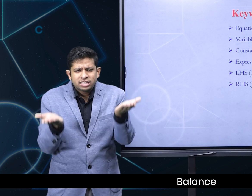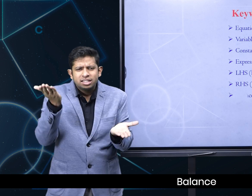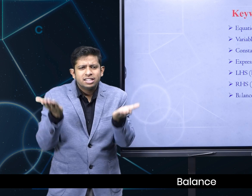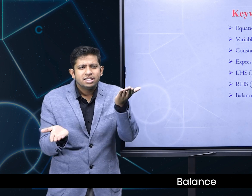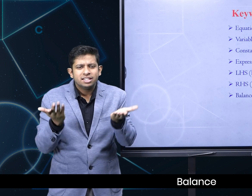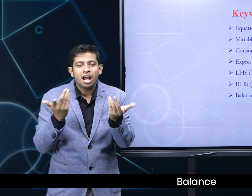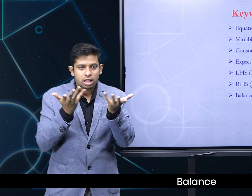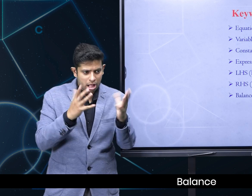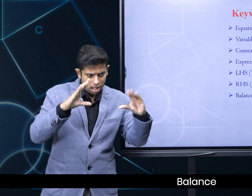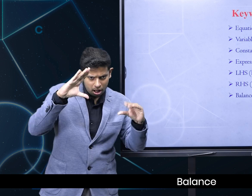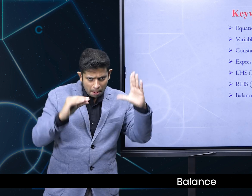balance,